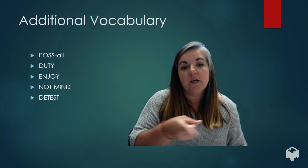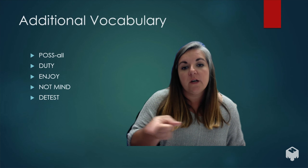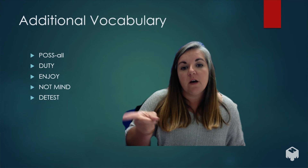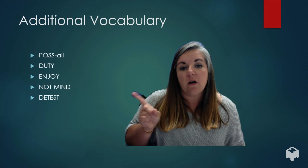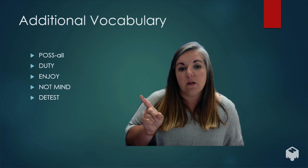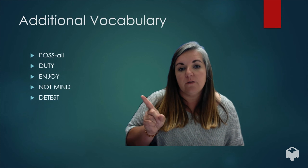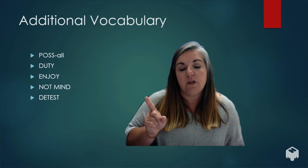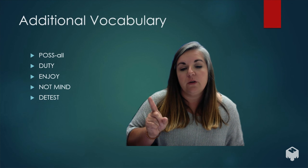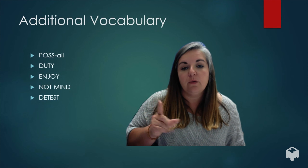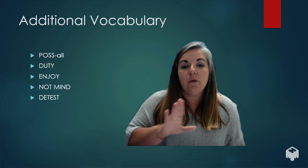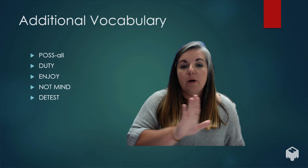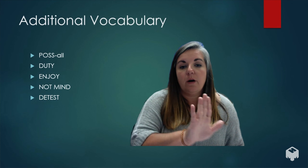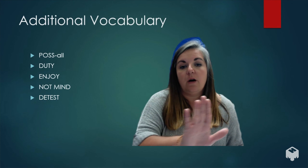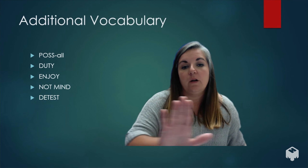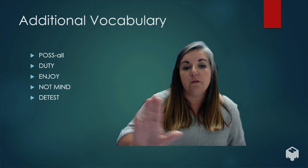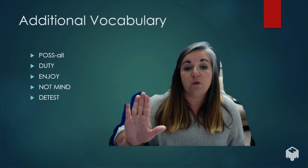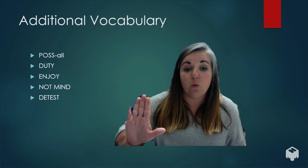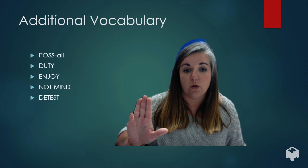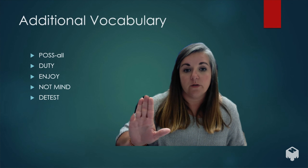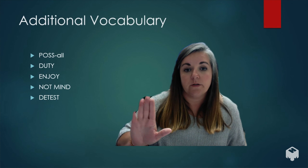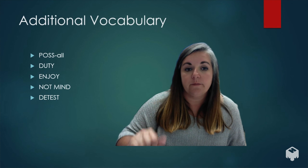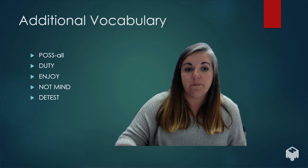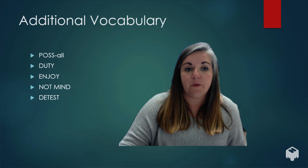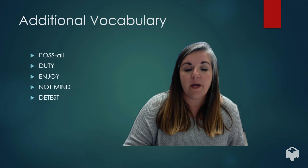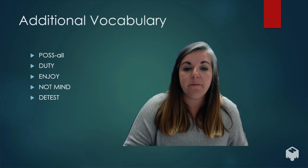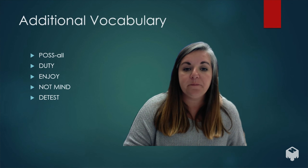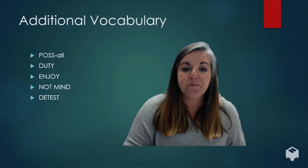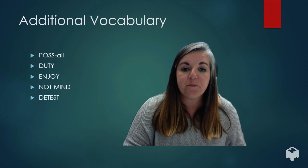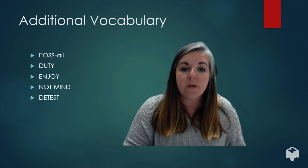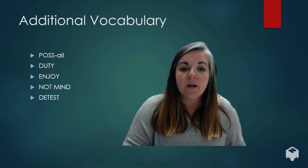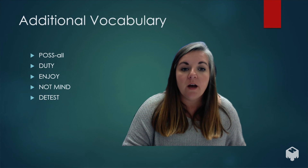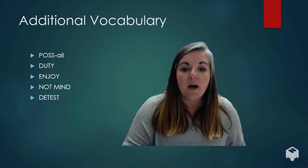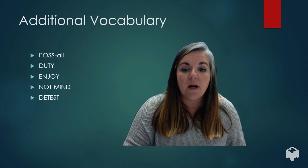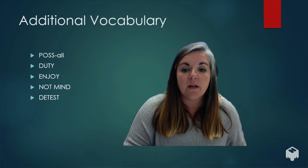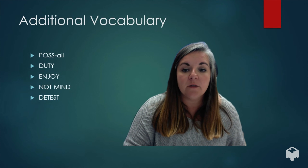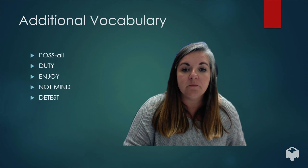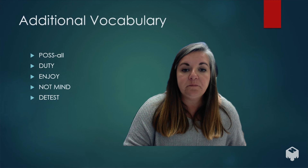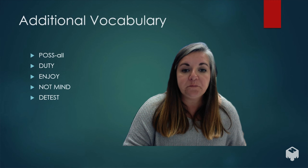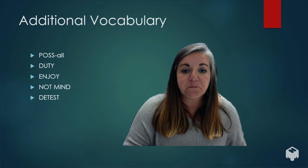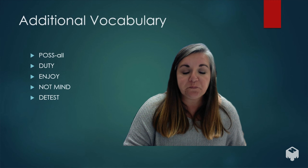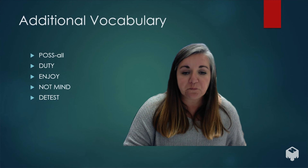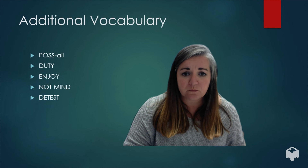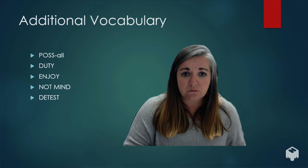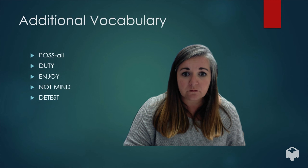pronoun. All of you, all of yours. Okay?